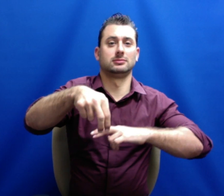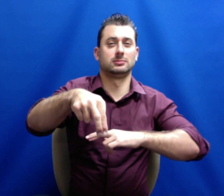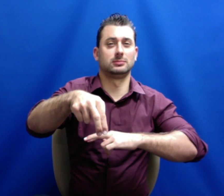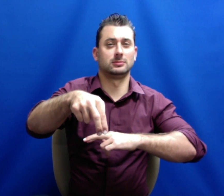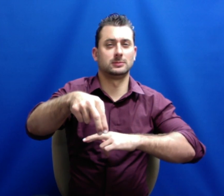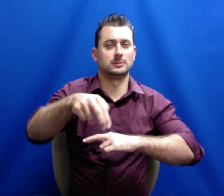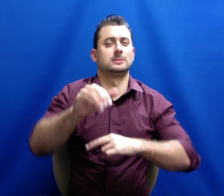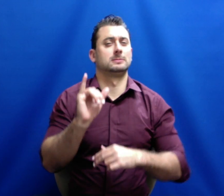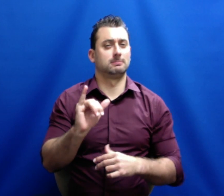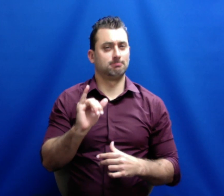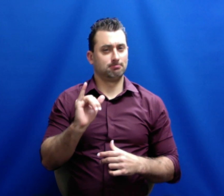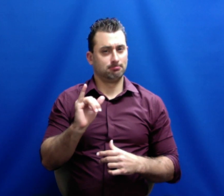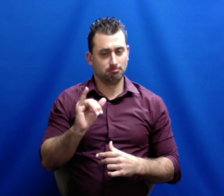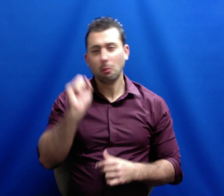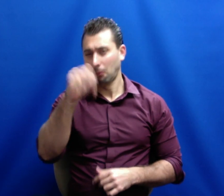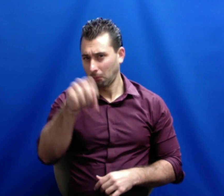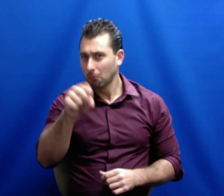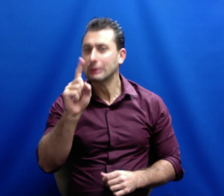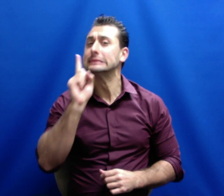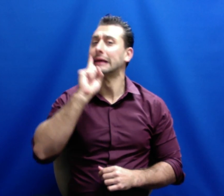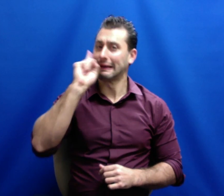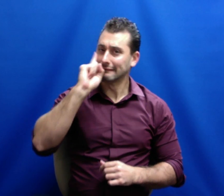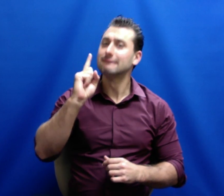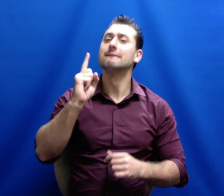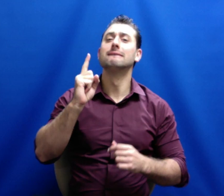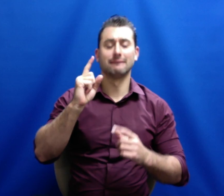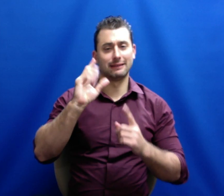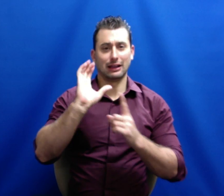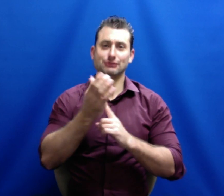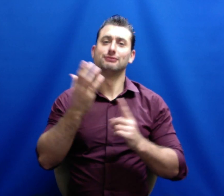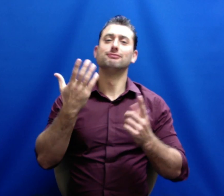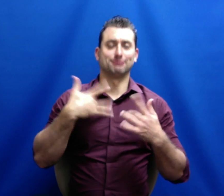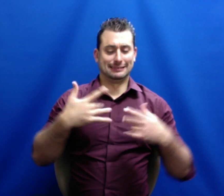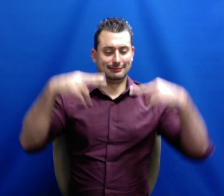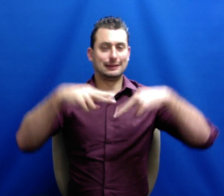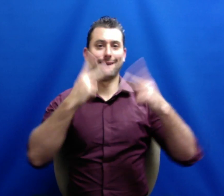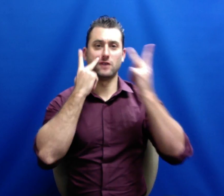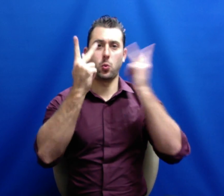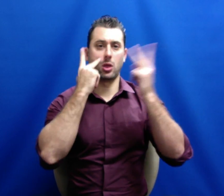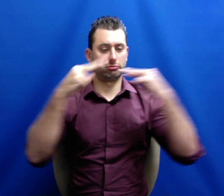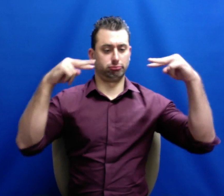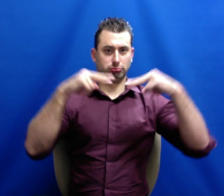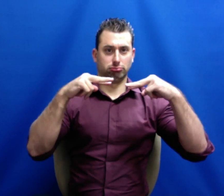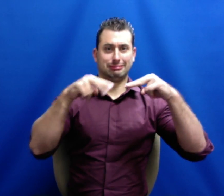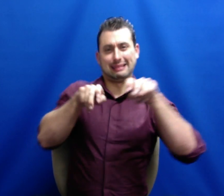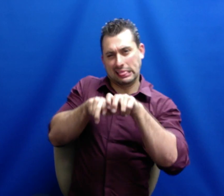stepped over, climbing over the conversation. Yes, it is deaf culture to